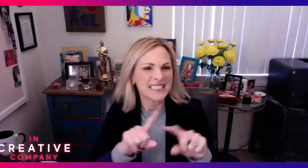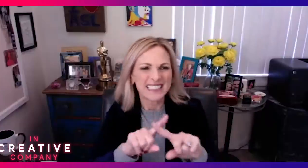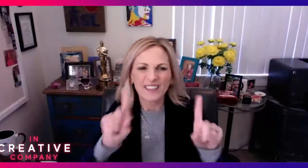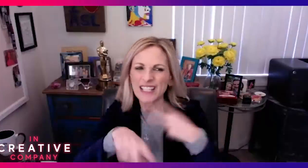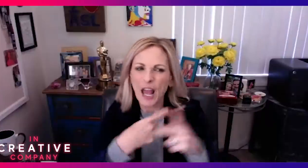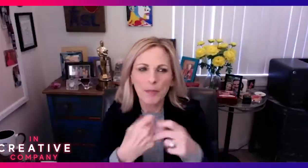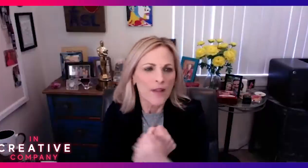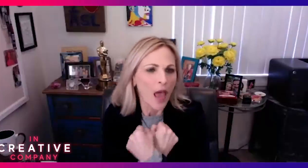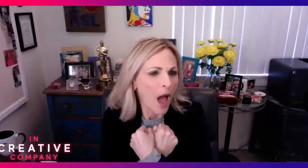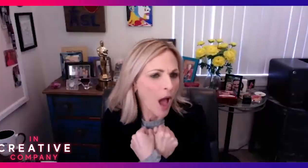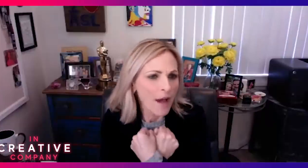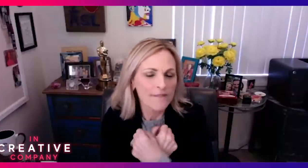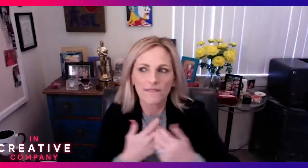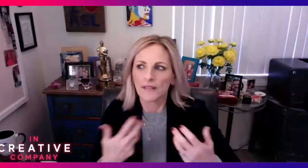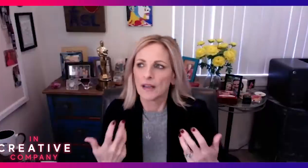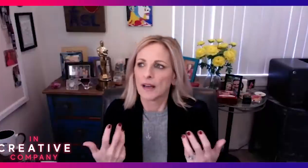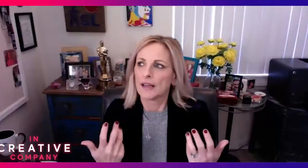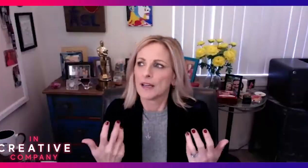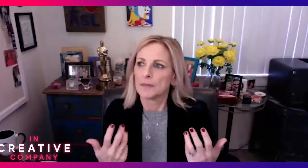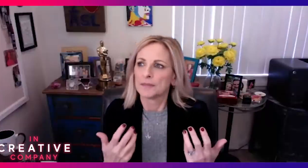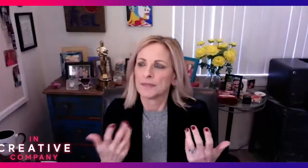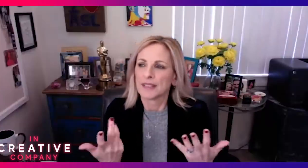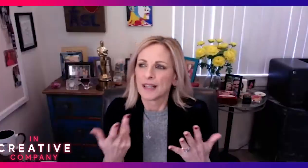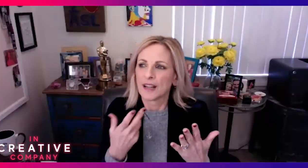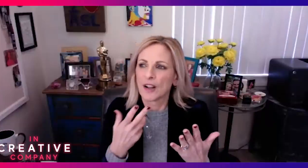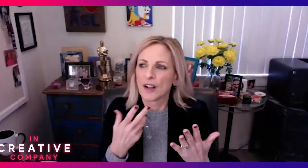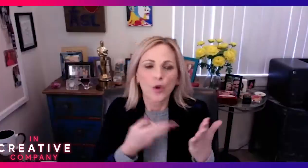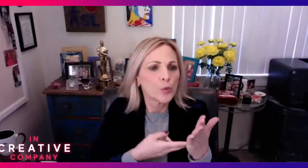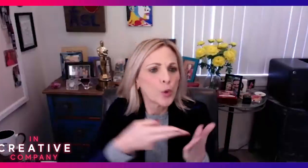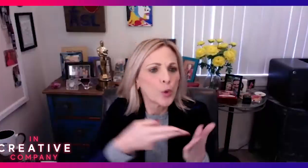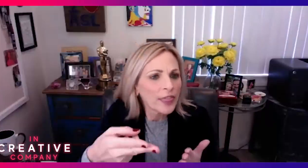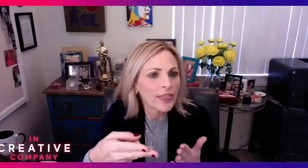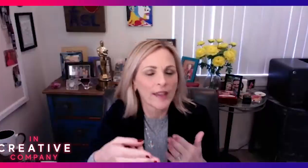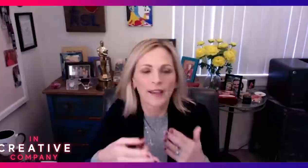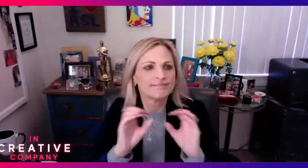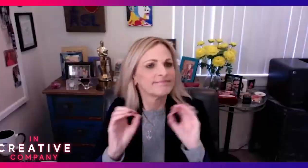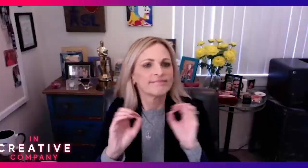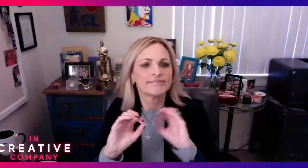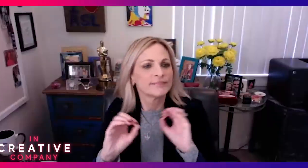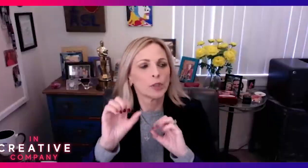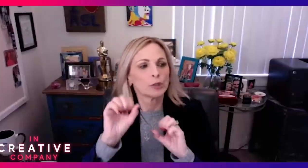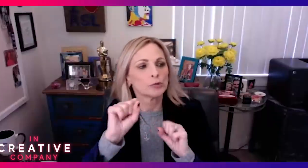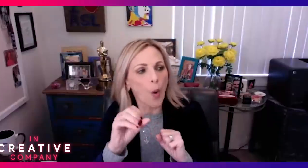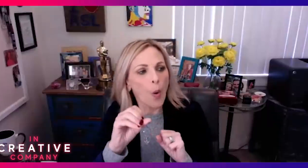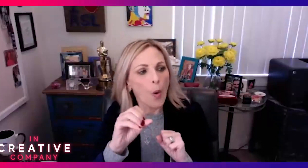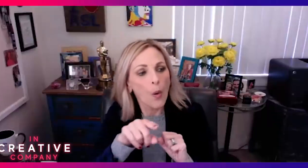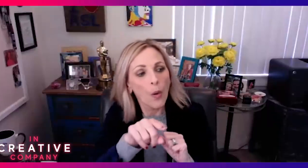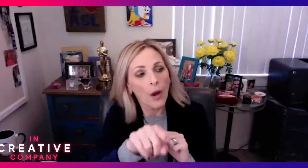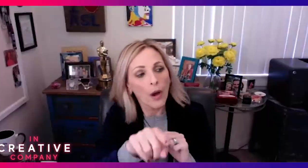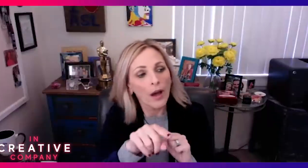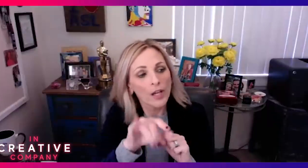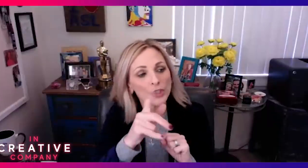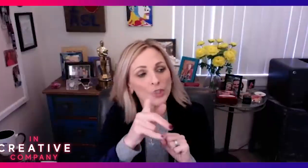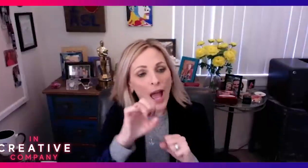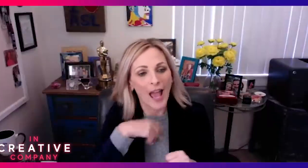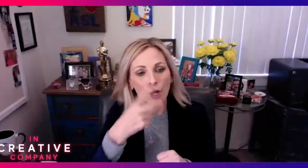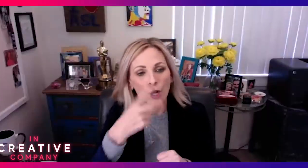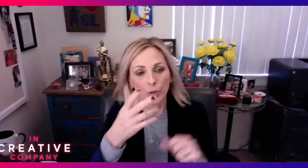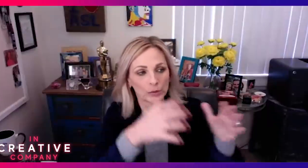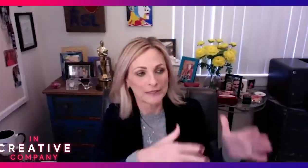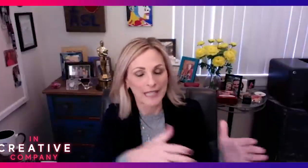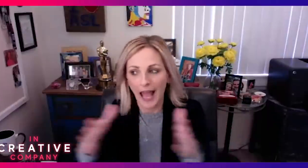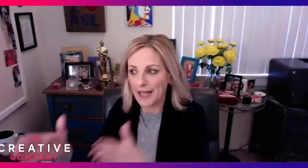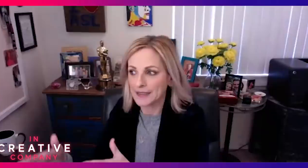Communication really didn't exist between her and her mother. The love didn't get expressed the same way. There was no real honest